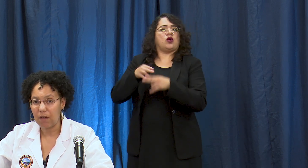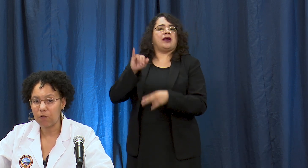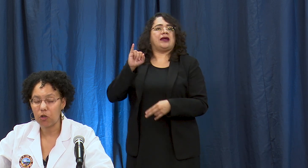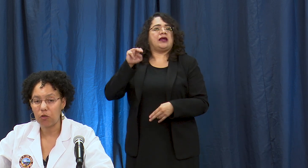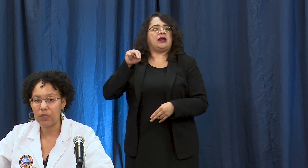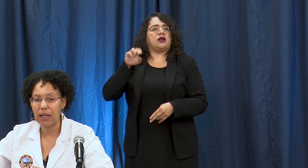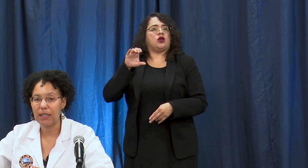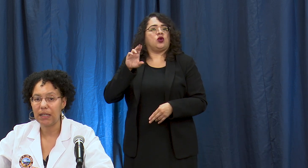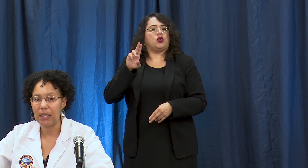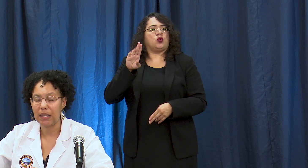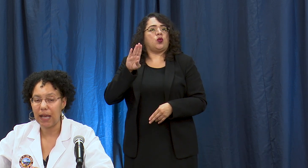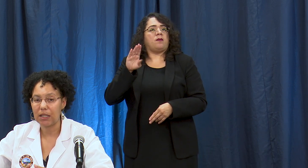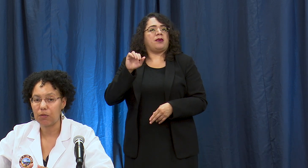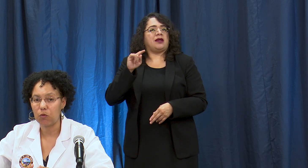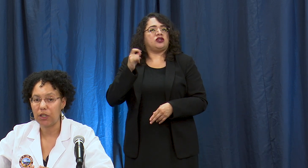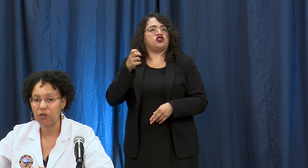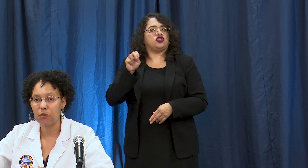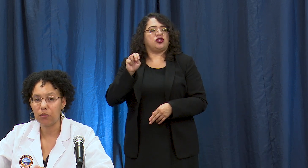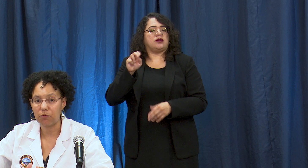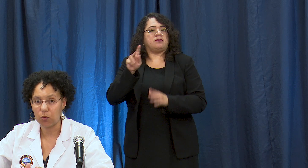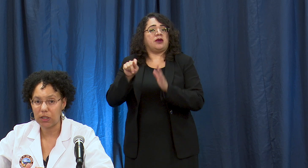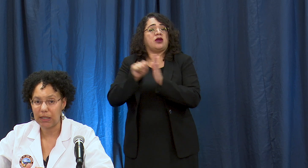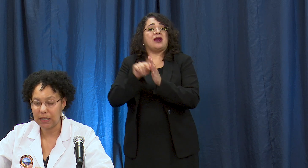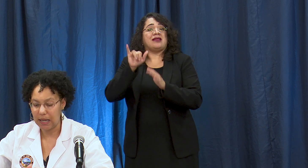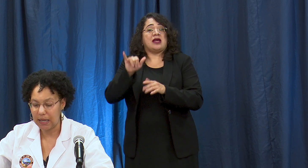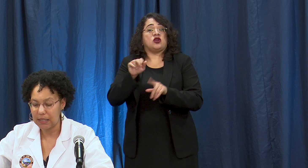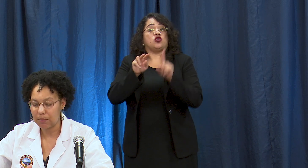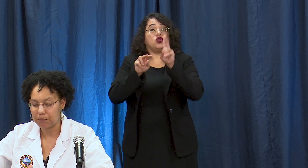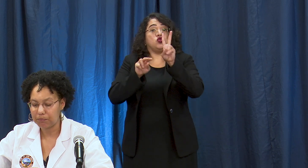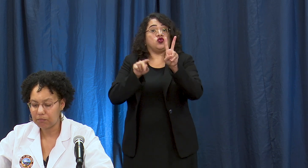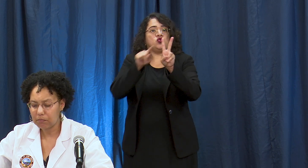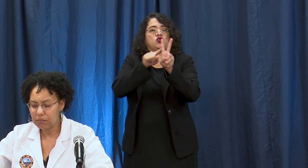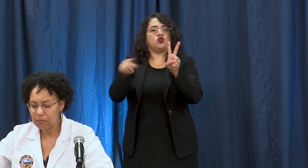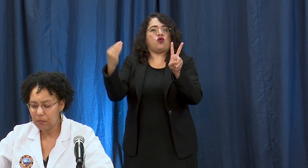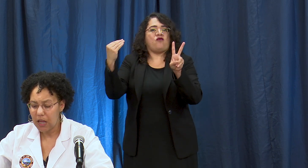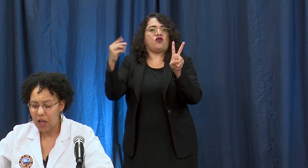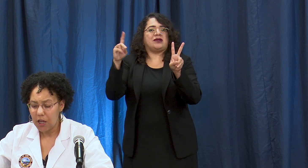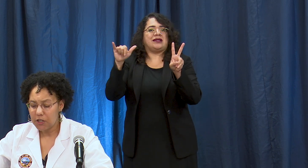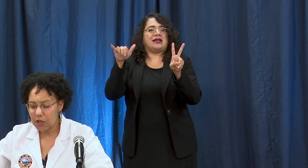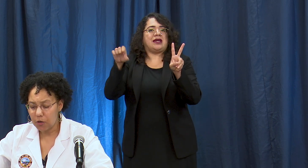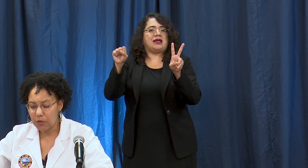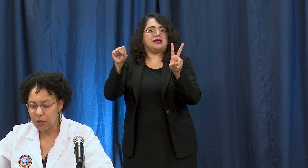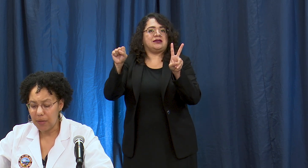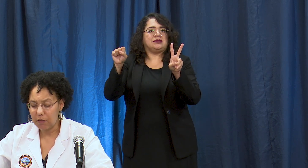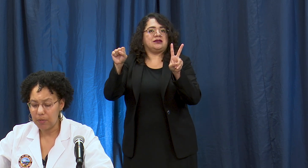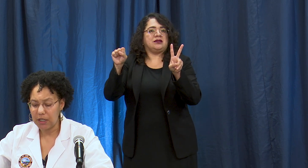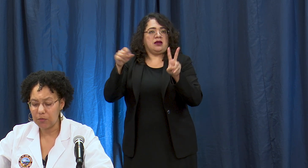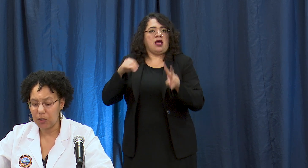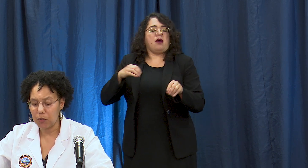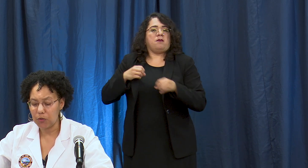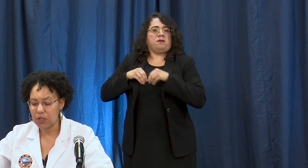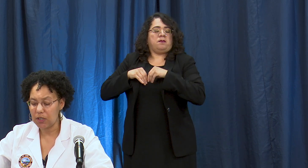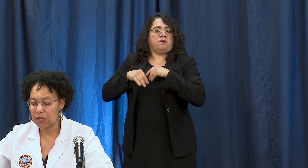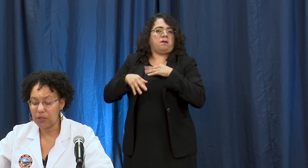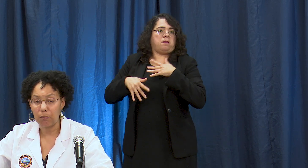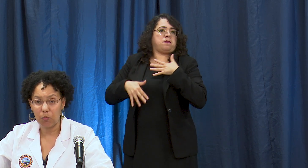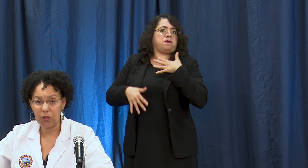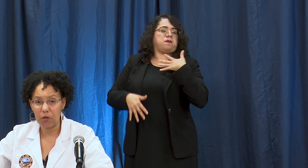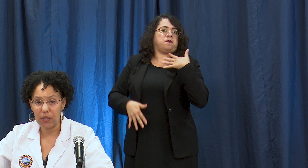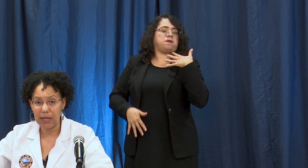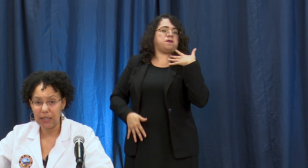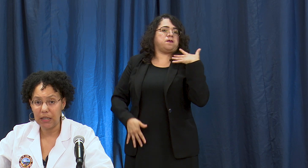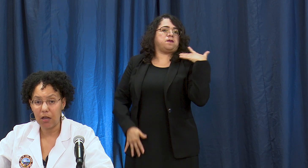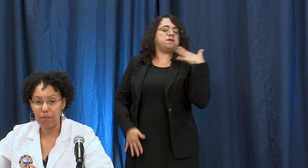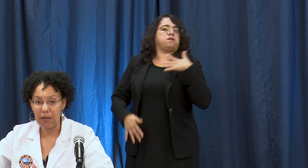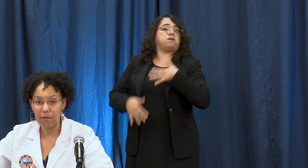period. And for COVID-19, that's between 2 and 14 days. So you may have been exposed to someone